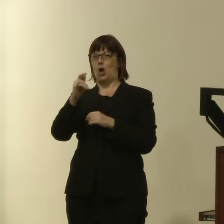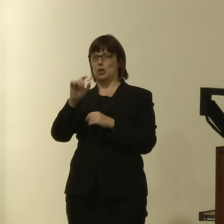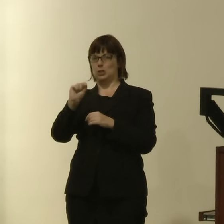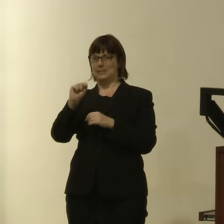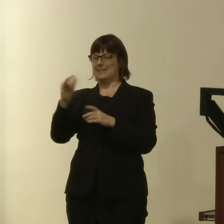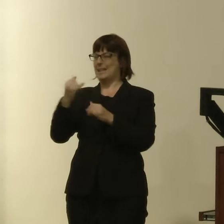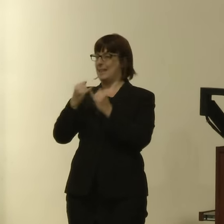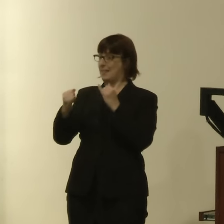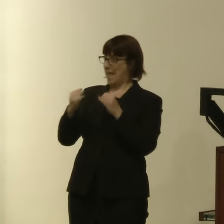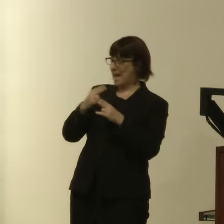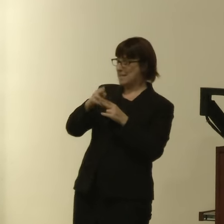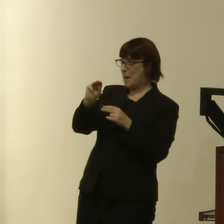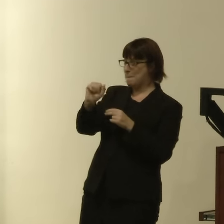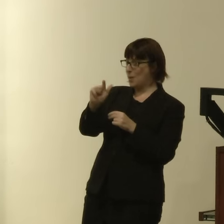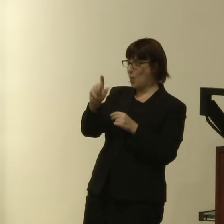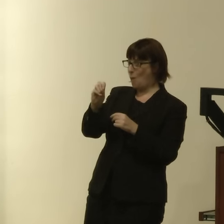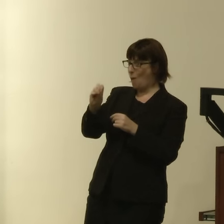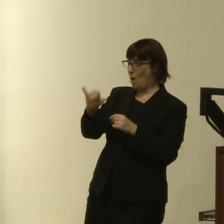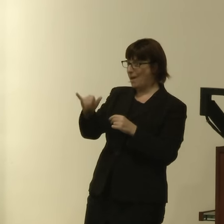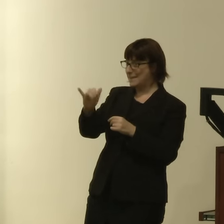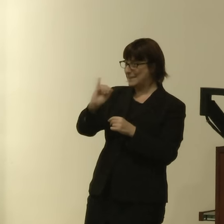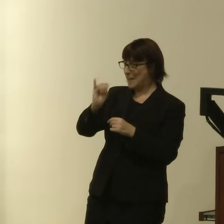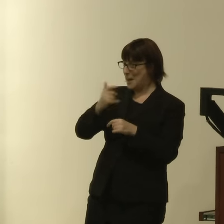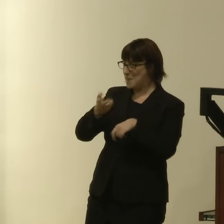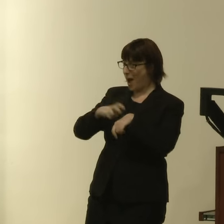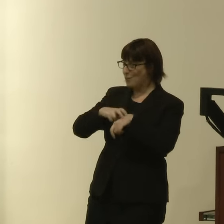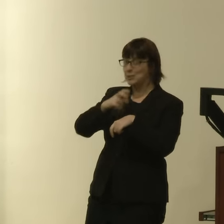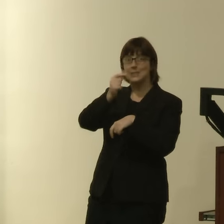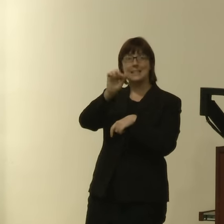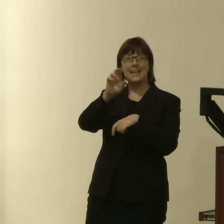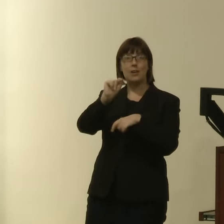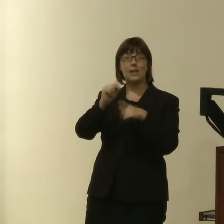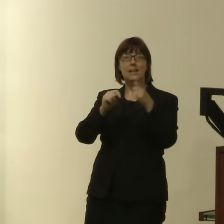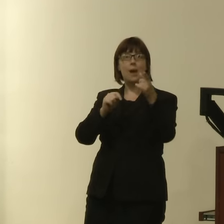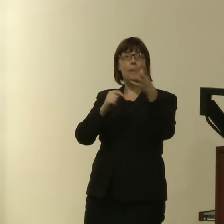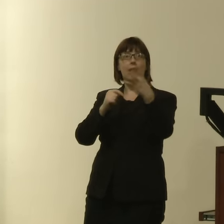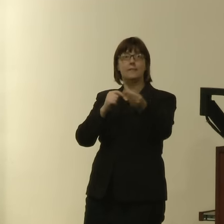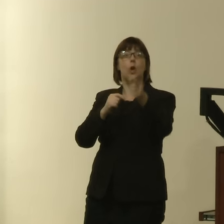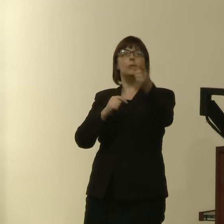Malloy, another one of my people, like Garrett. Garrett left. No, there he is.